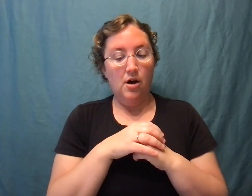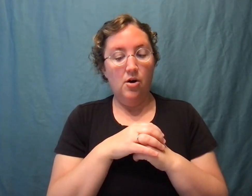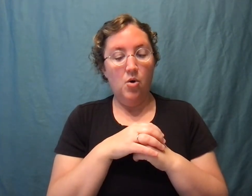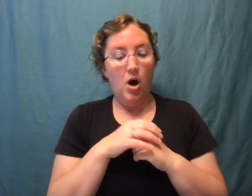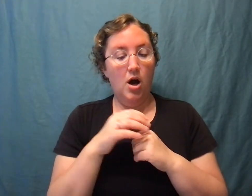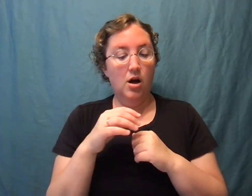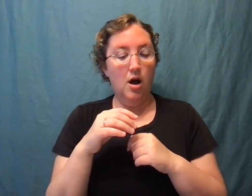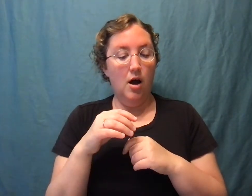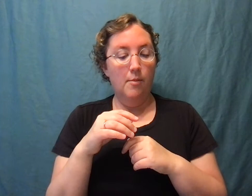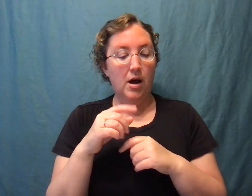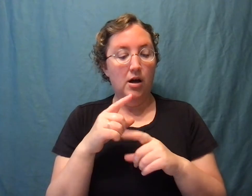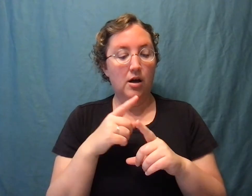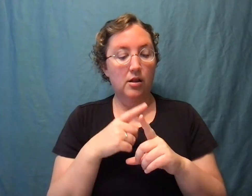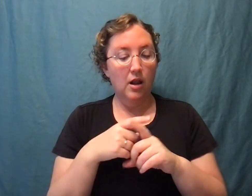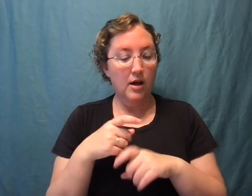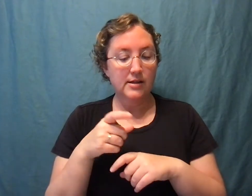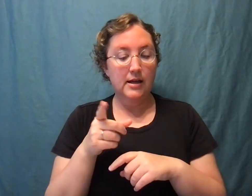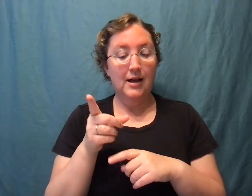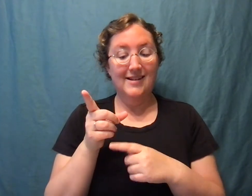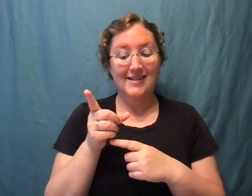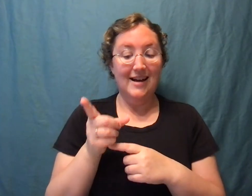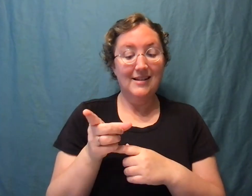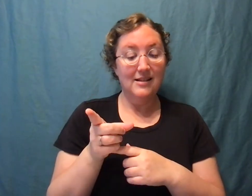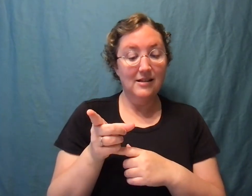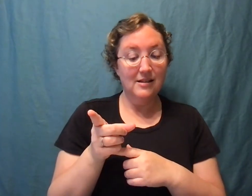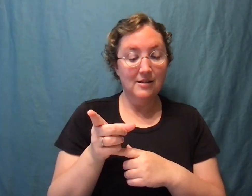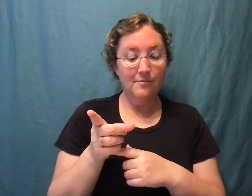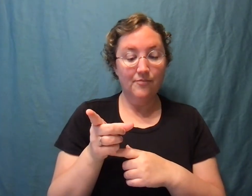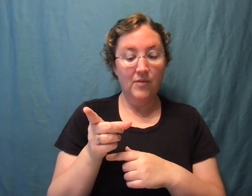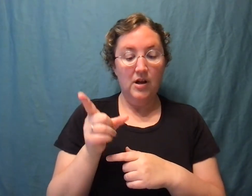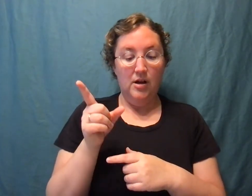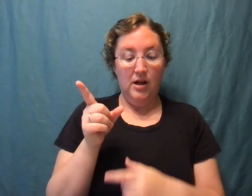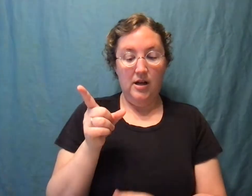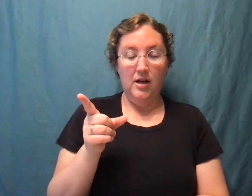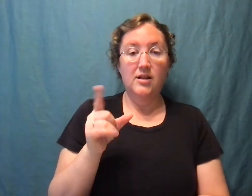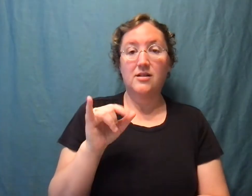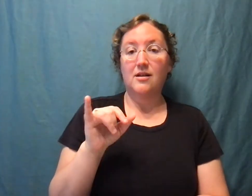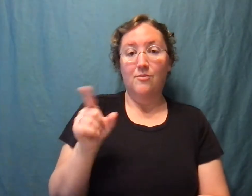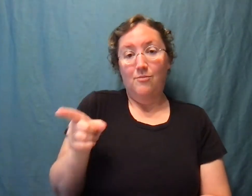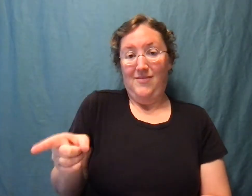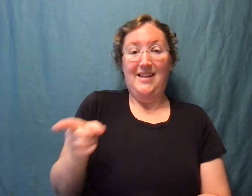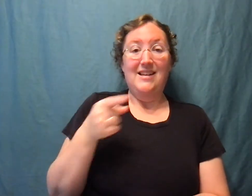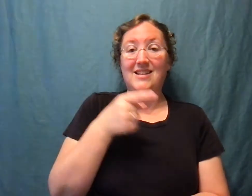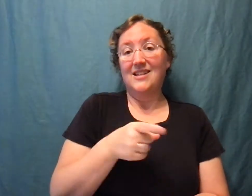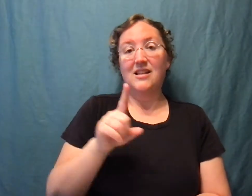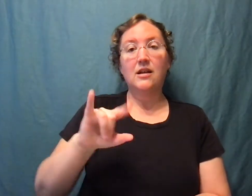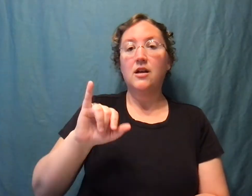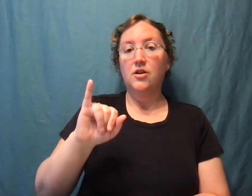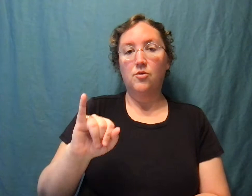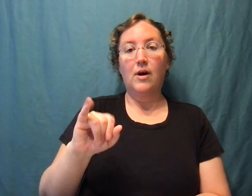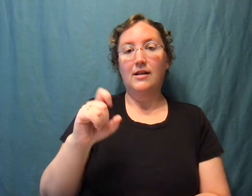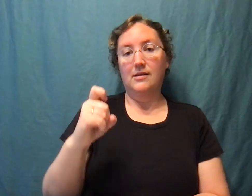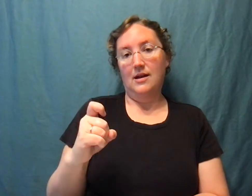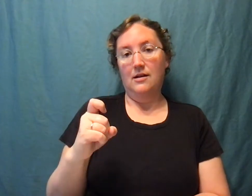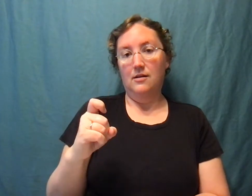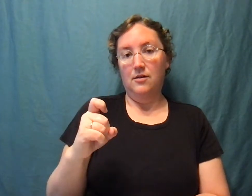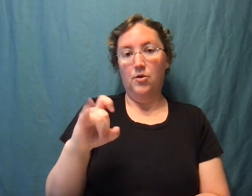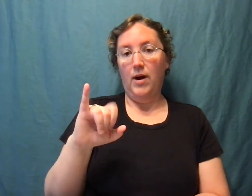So glossing deixis is the indexing. You write the sign. You write the